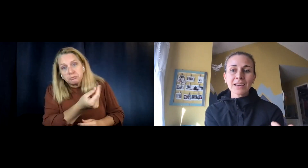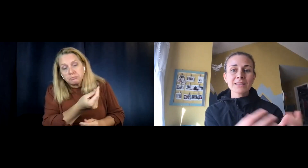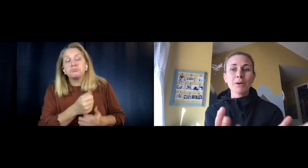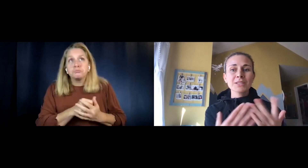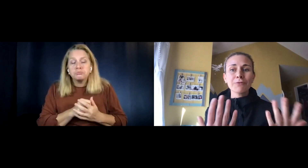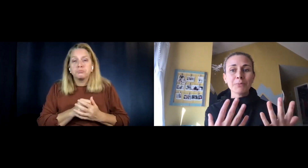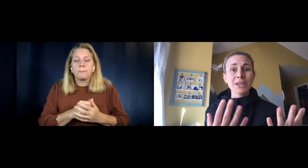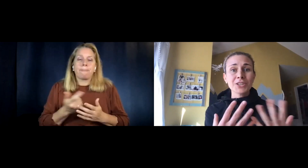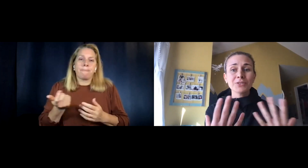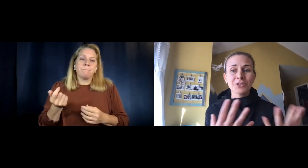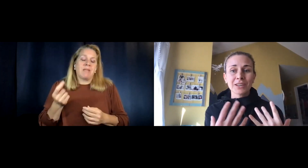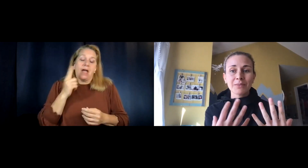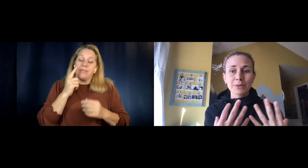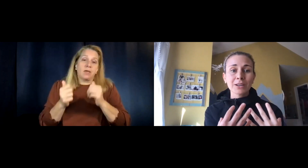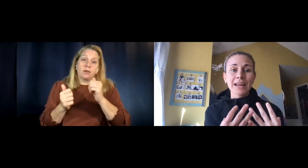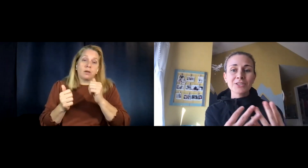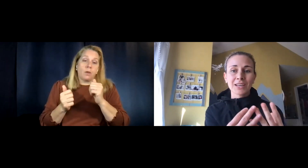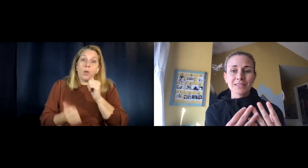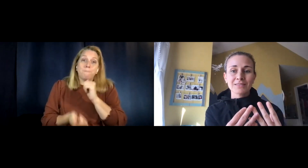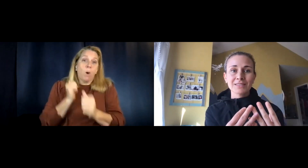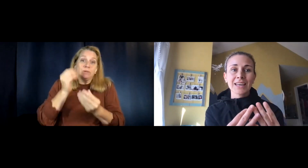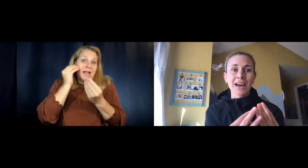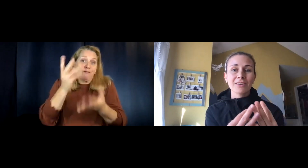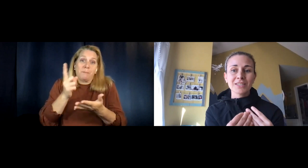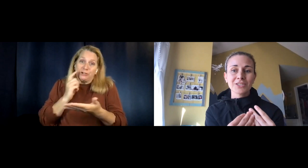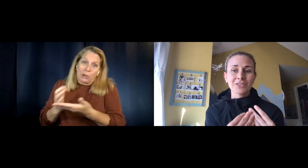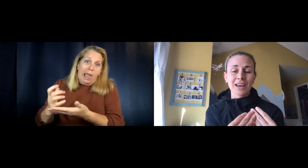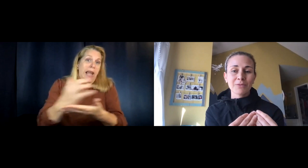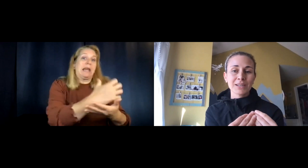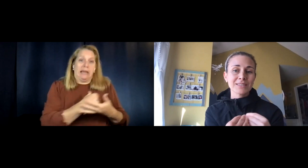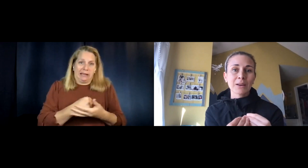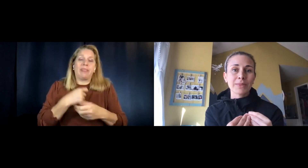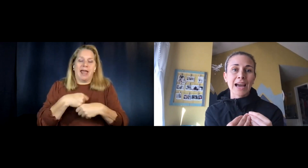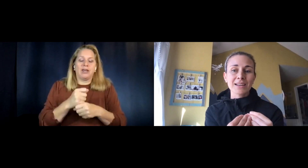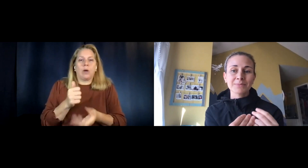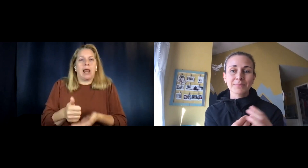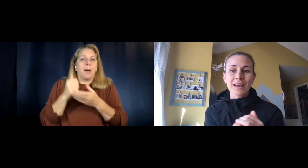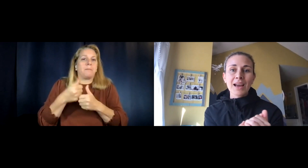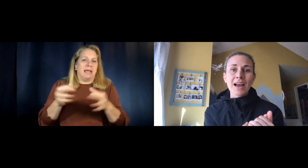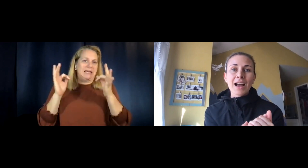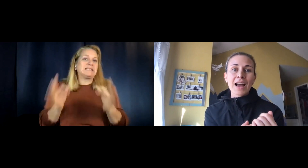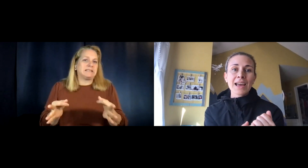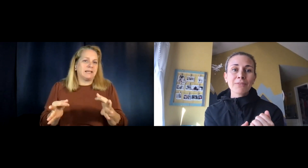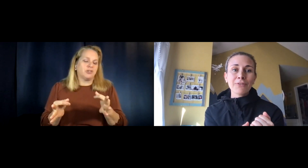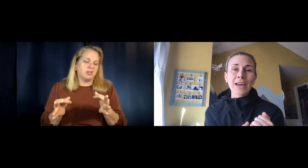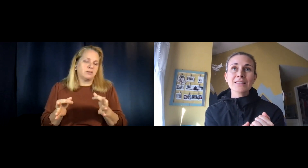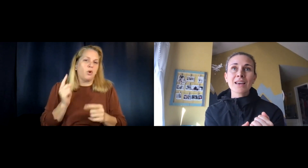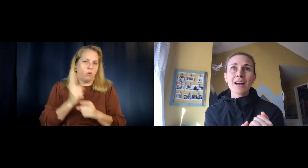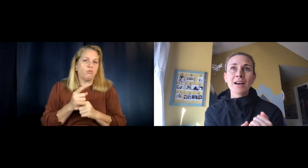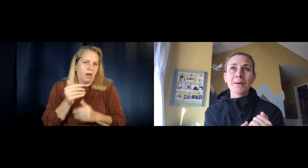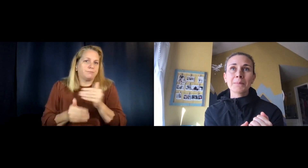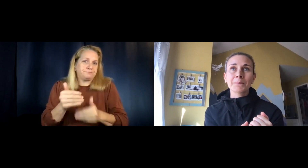I think as much information you can recollect, you can take a decision and really stick with that. I have